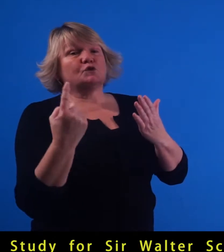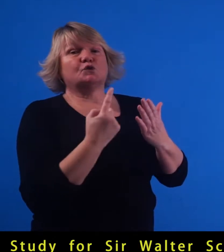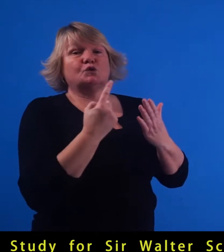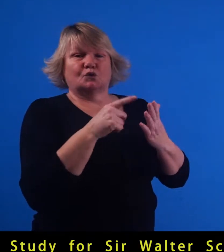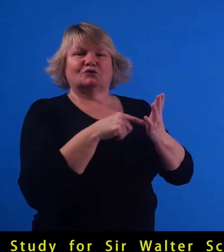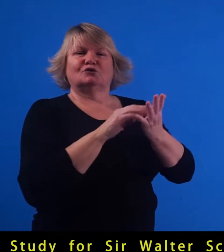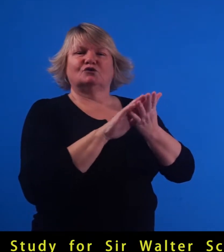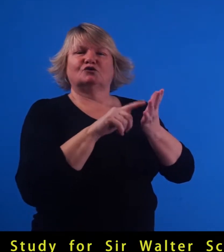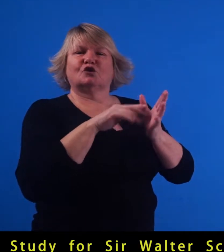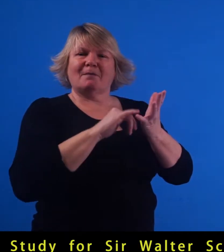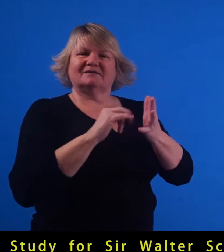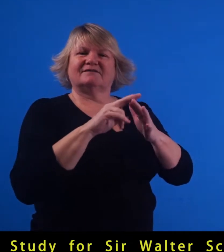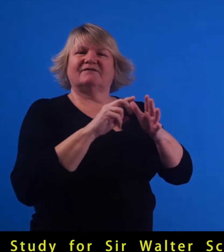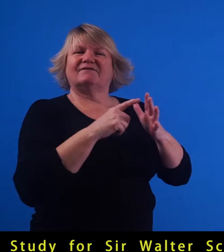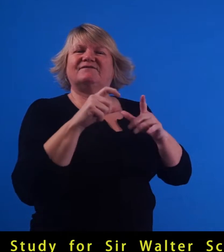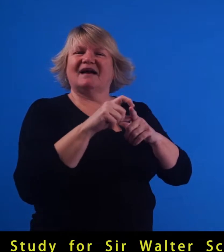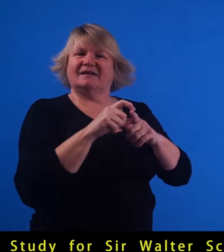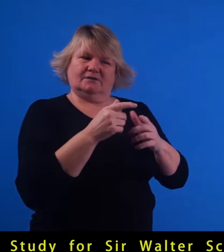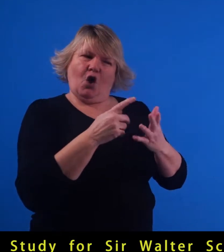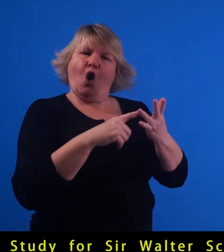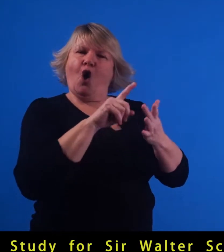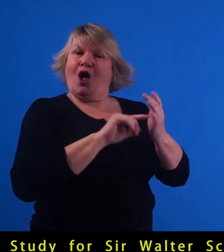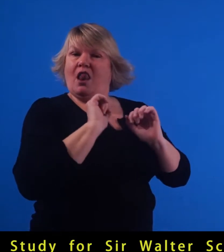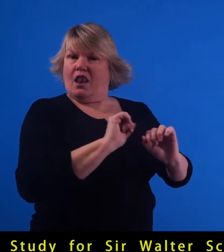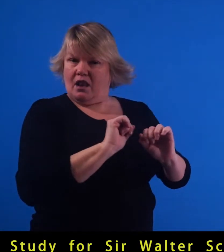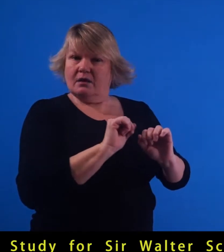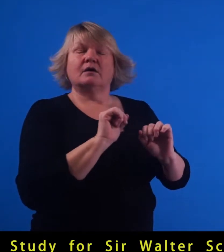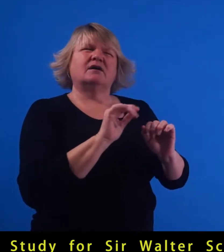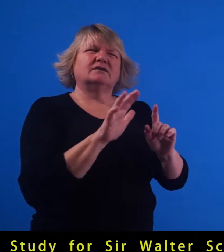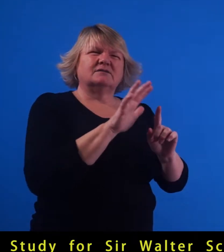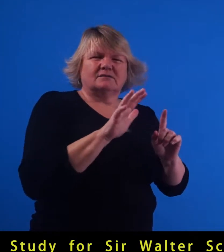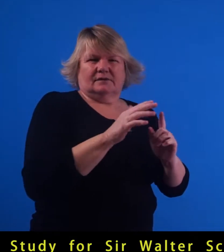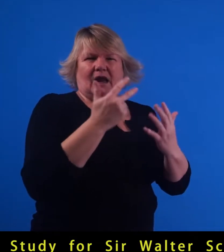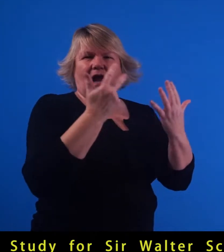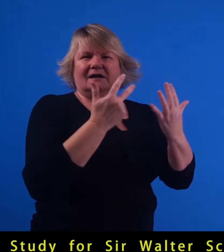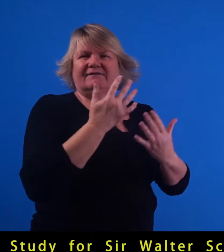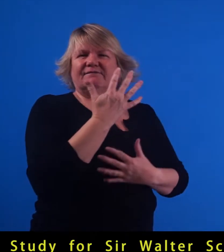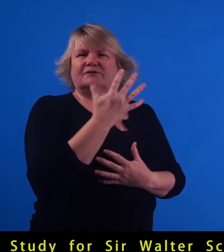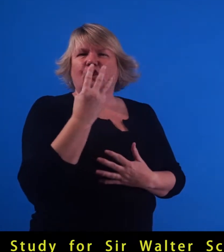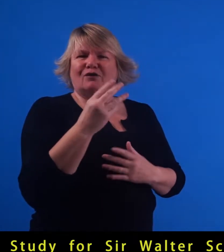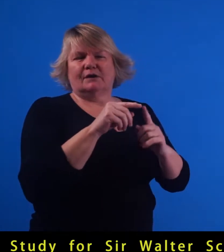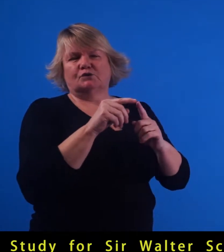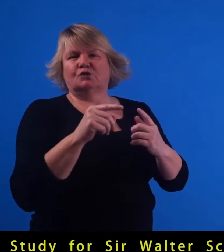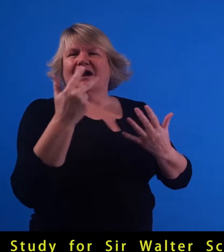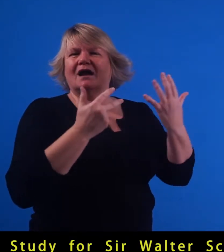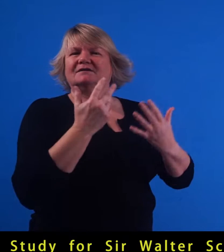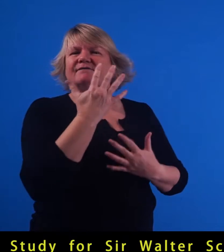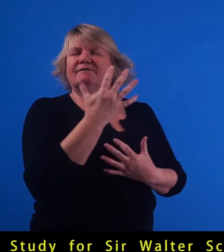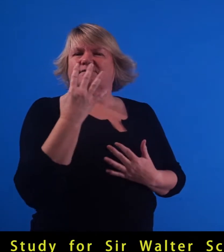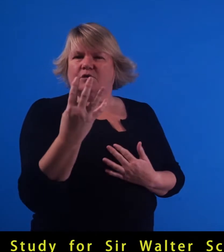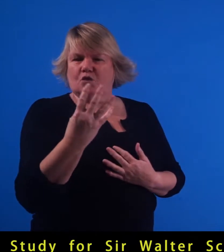Thomas Fide. Oil on Panel, circa 1853 to 1854.